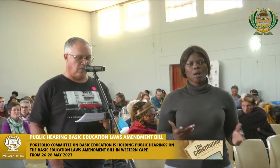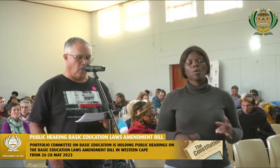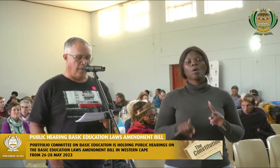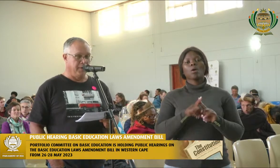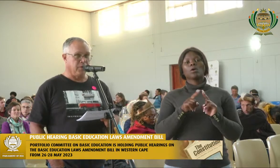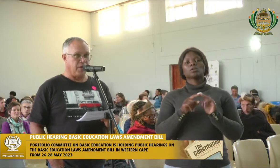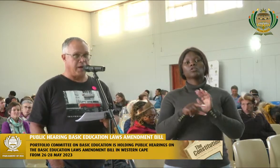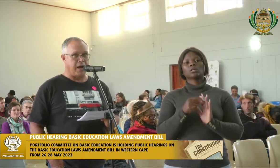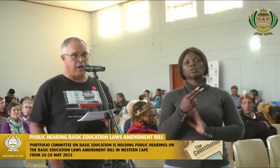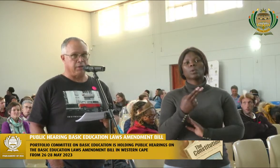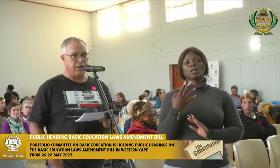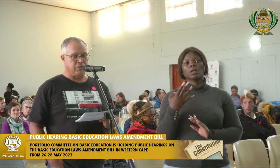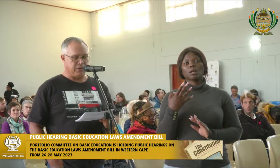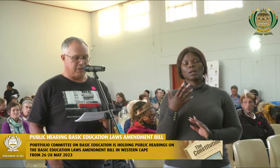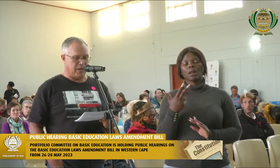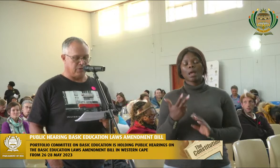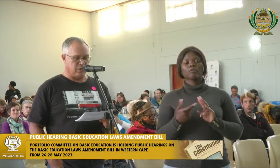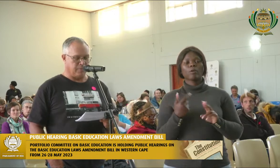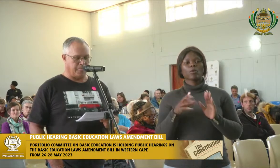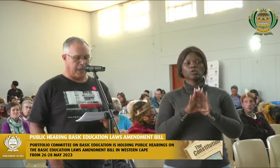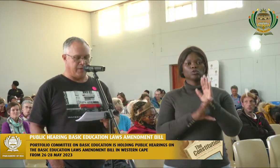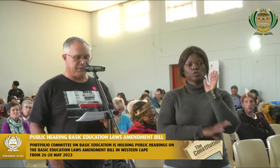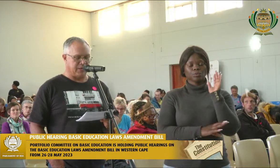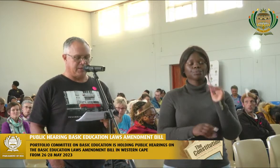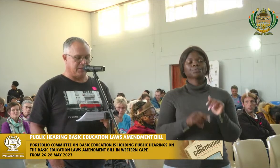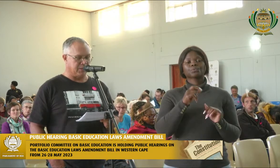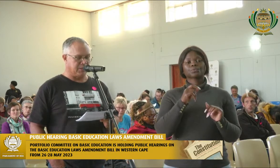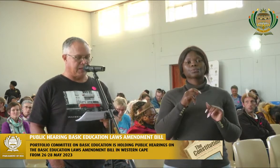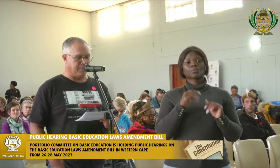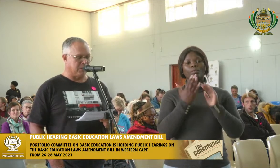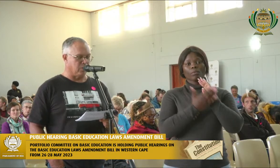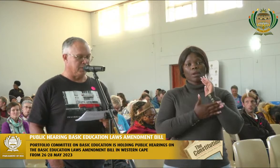Constitution that our country stands on, and that